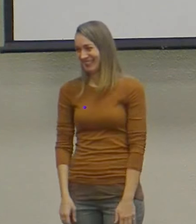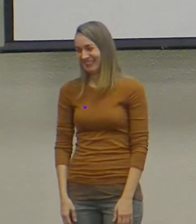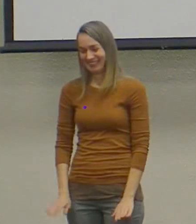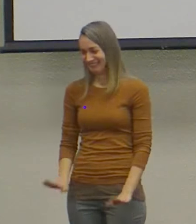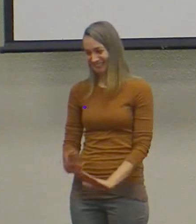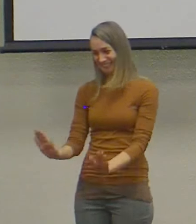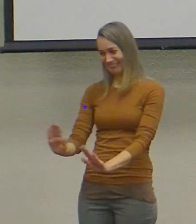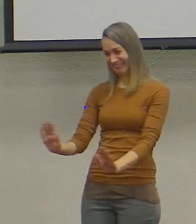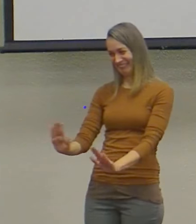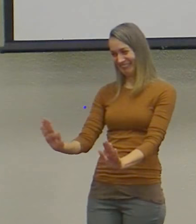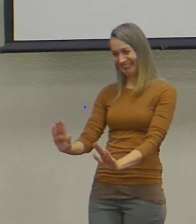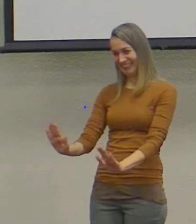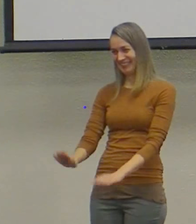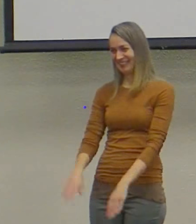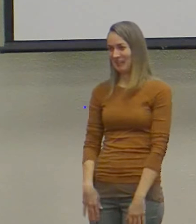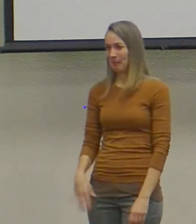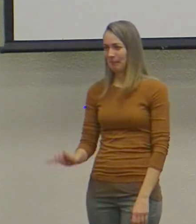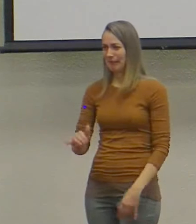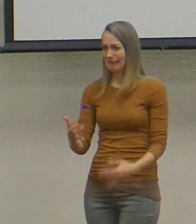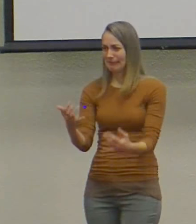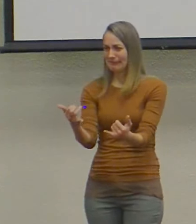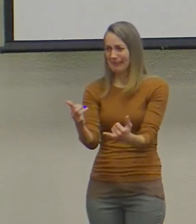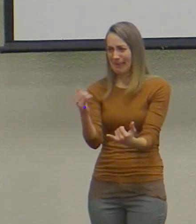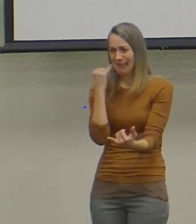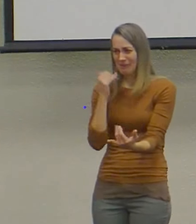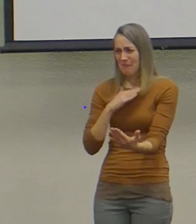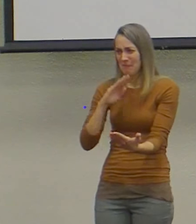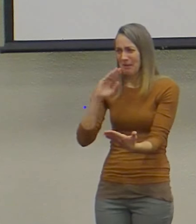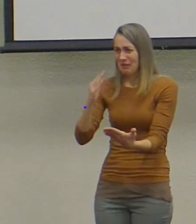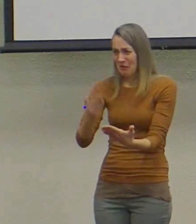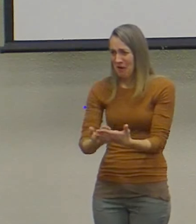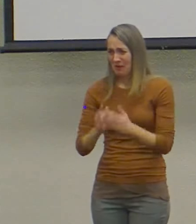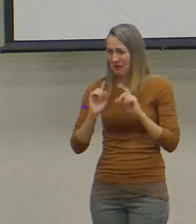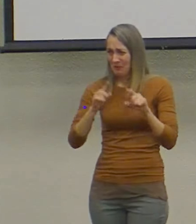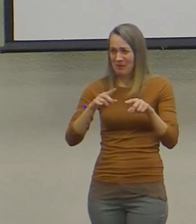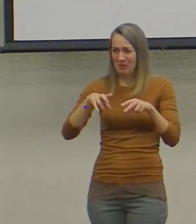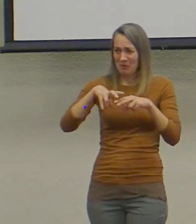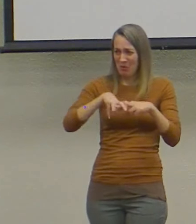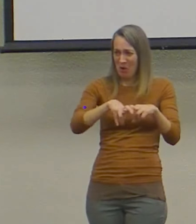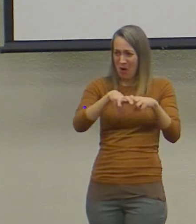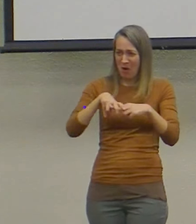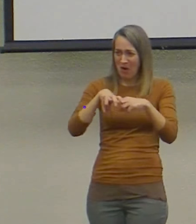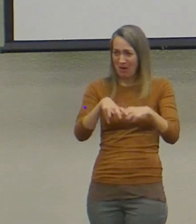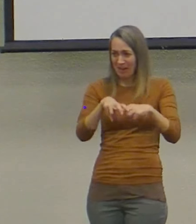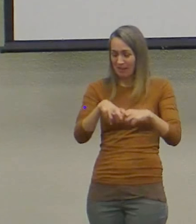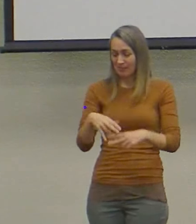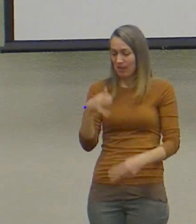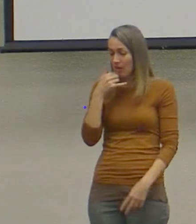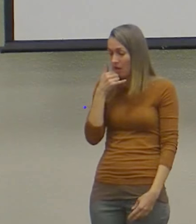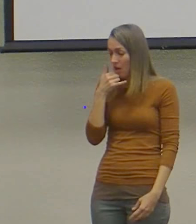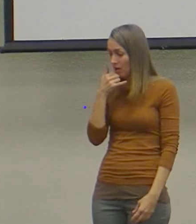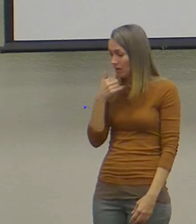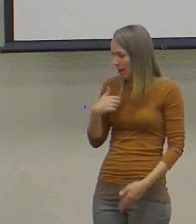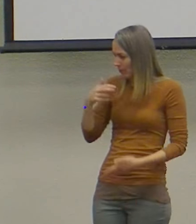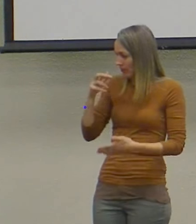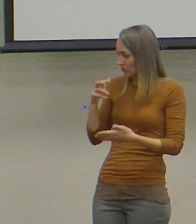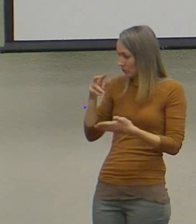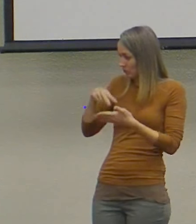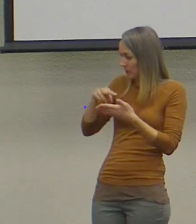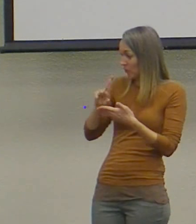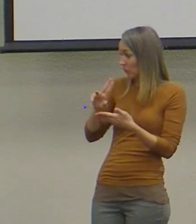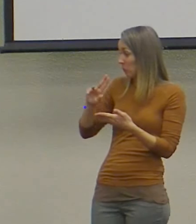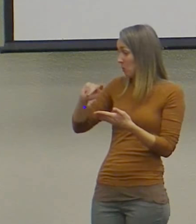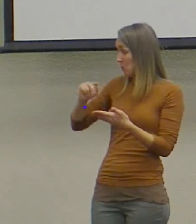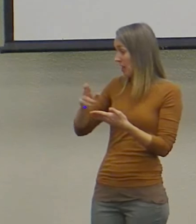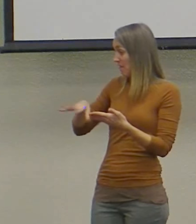I'll just bring it up to modern day. It'd be like if my daughter was at Harding, okay, and I called her up and said, "Hey, I was reading Ruth, and I found a strategy for